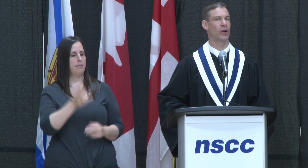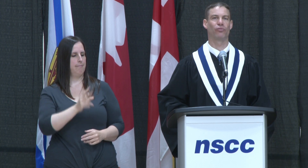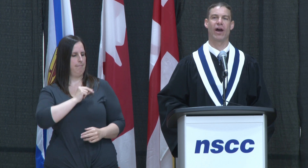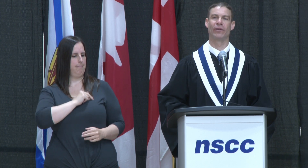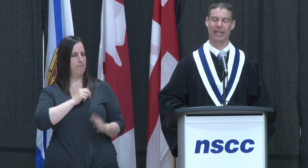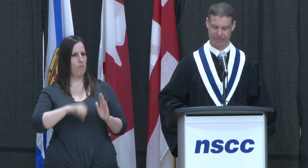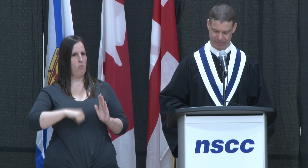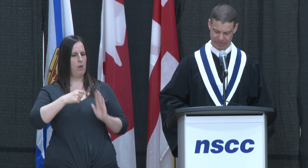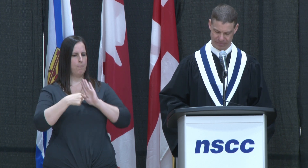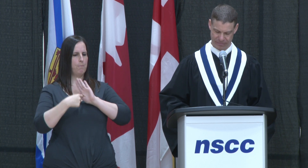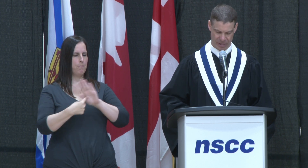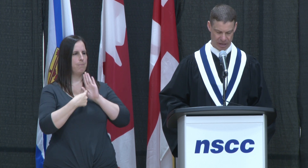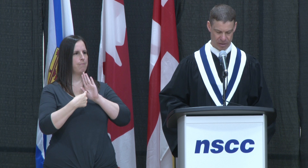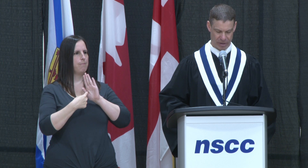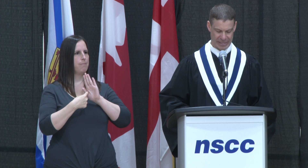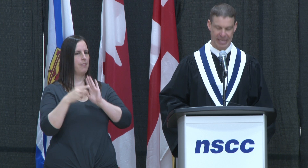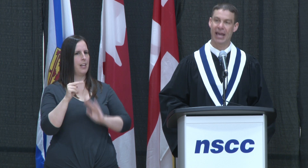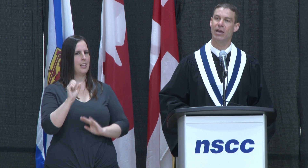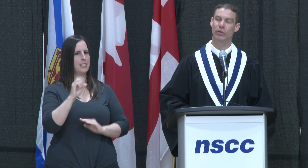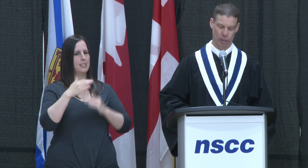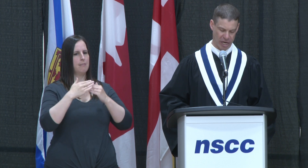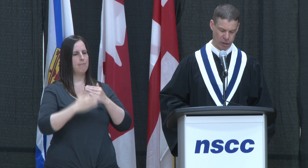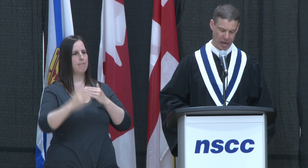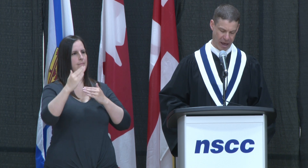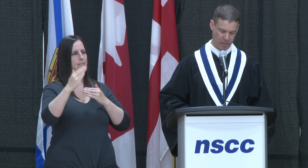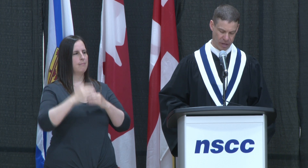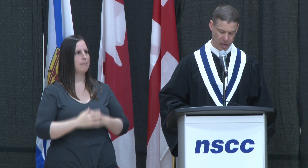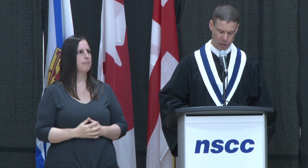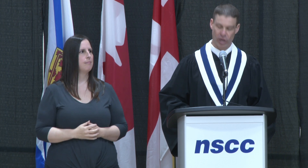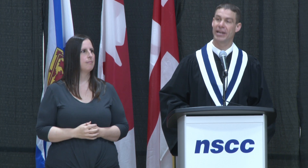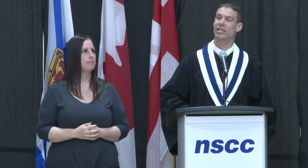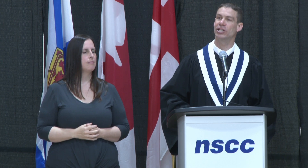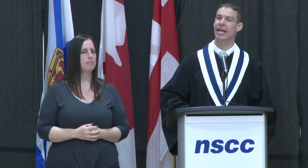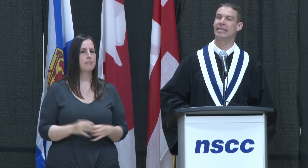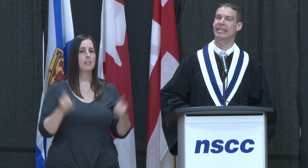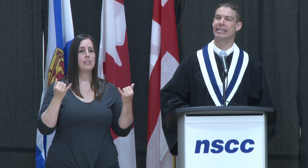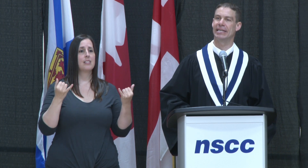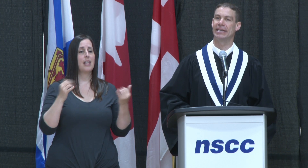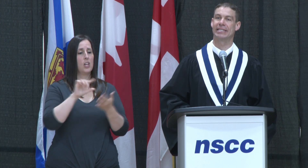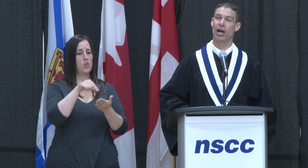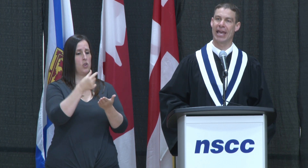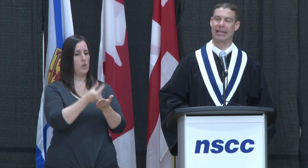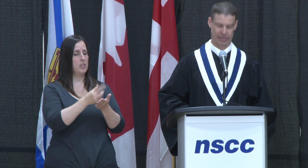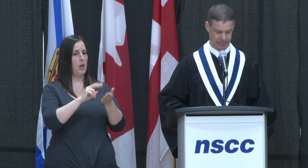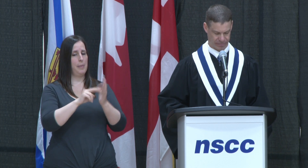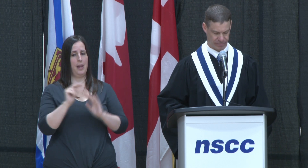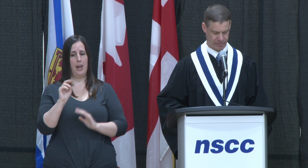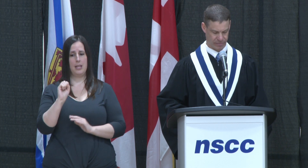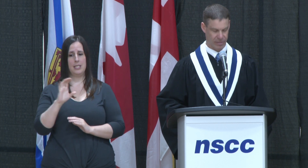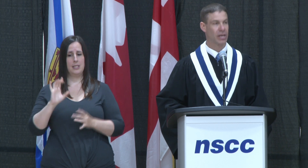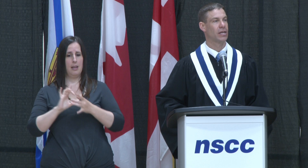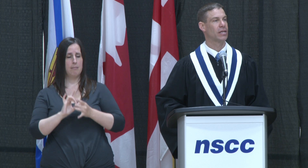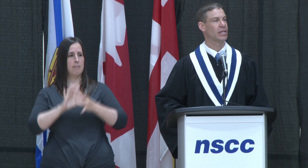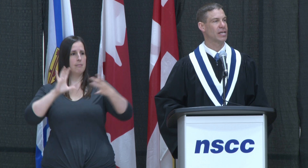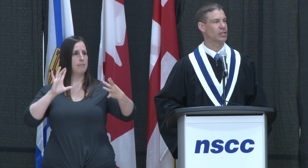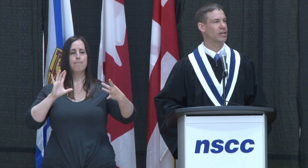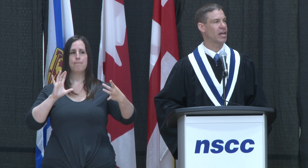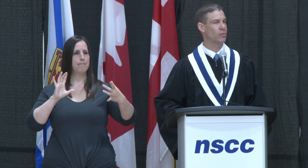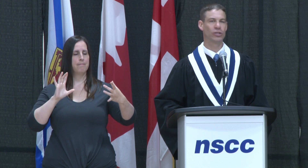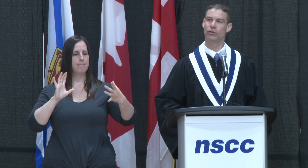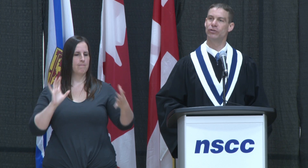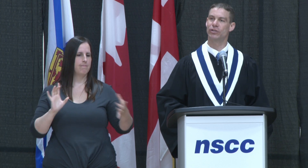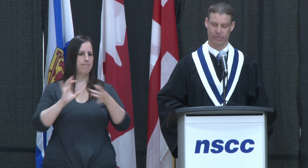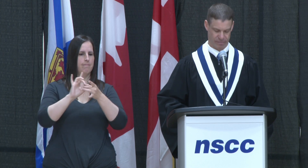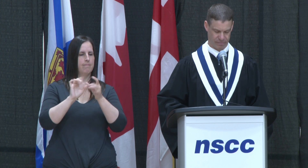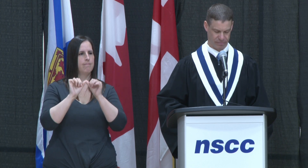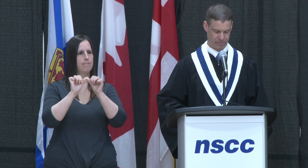you wear it proudly. Because today, when you shed your gown, your connection to NSCC does not end. Yesterday,